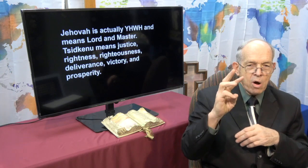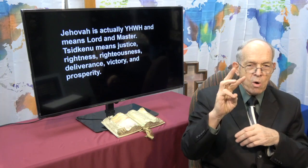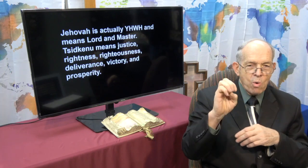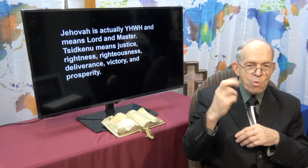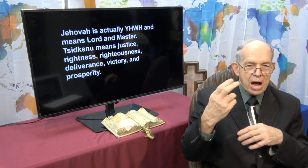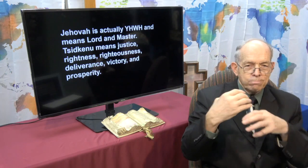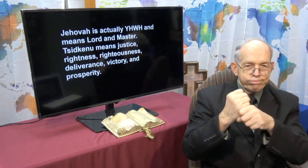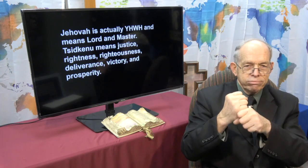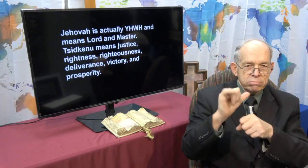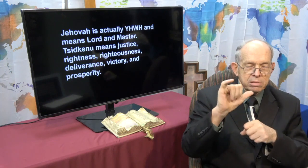Yahweh,